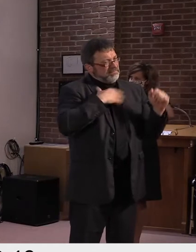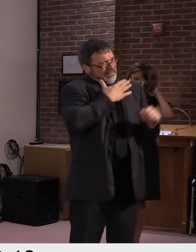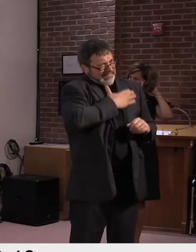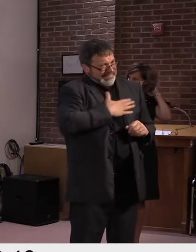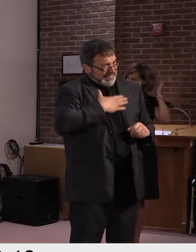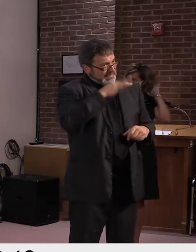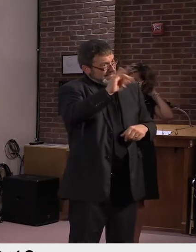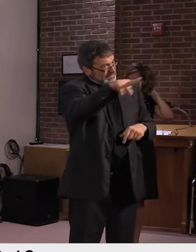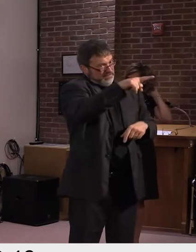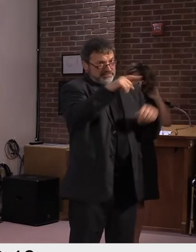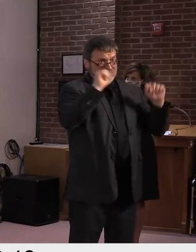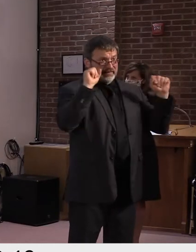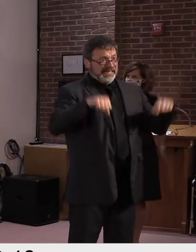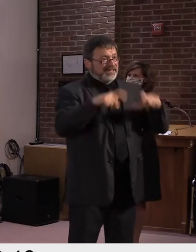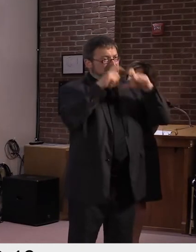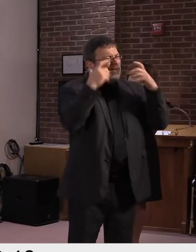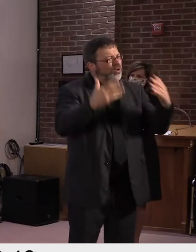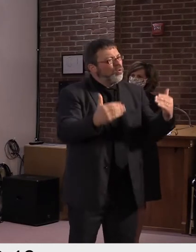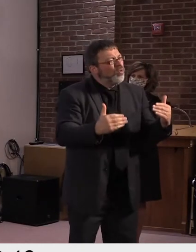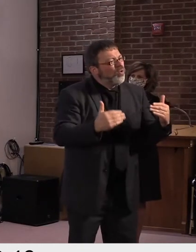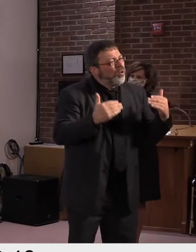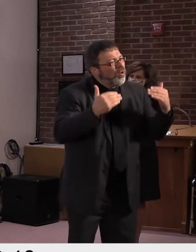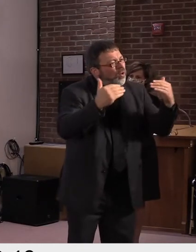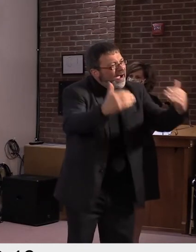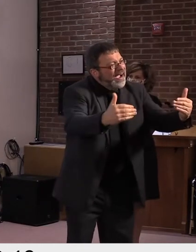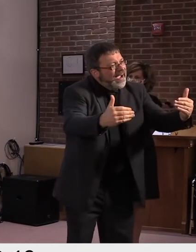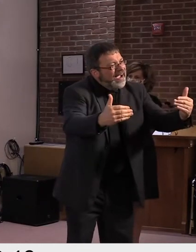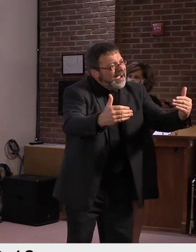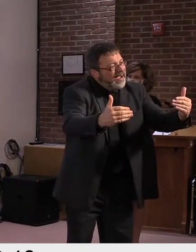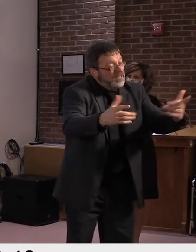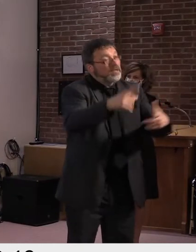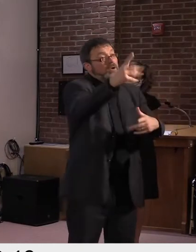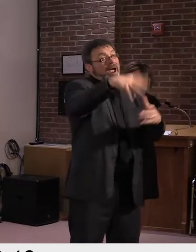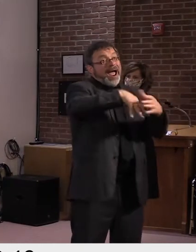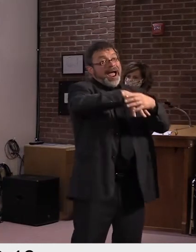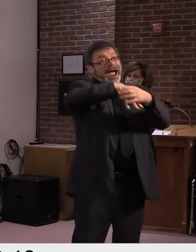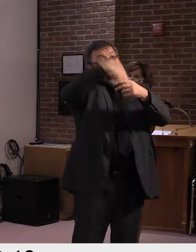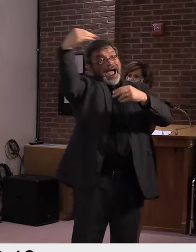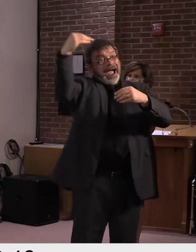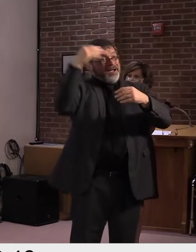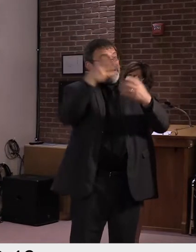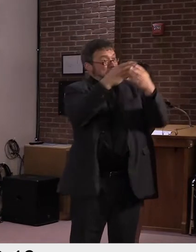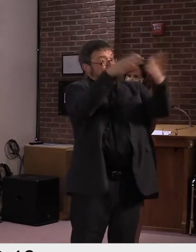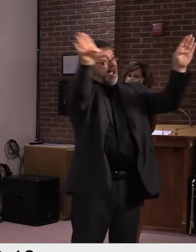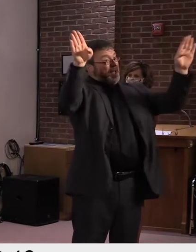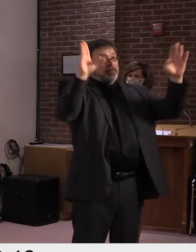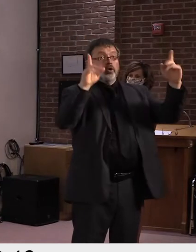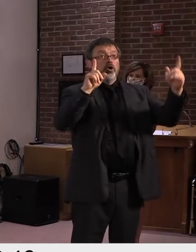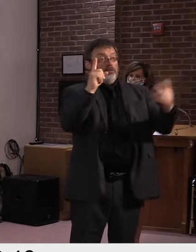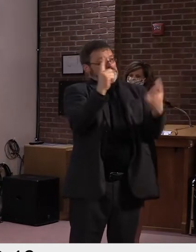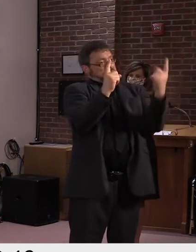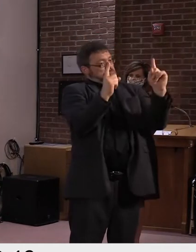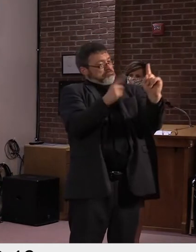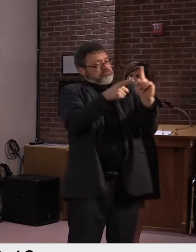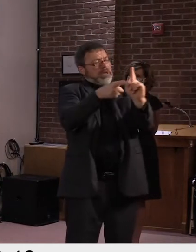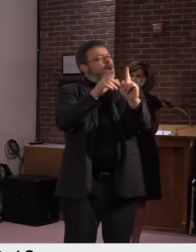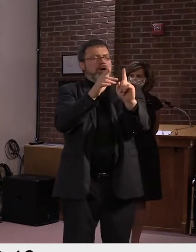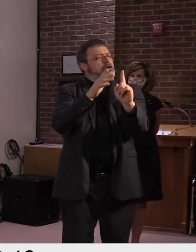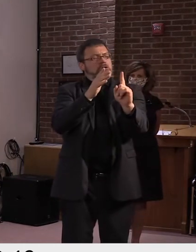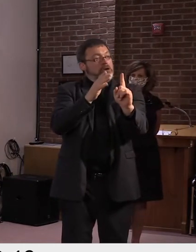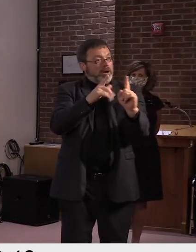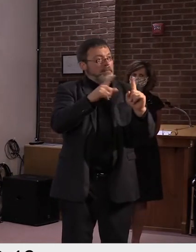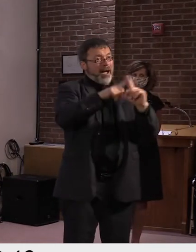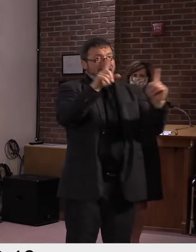do. If I go out, if I'm in public, I wear a mask because I want to protect my fellow Vermonters. So